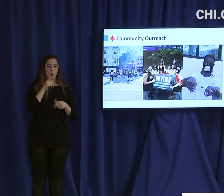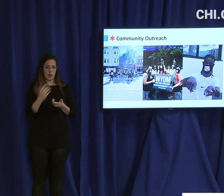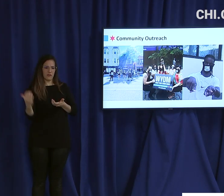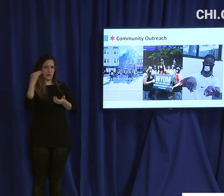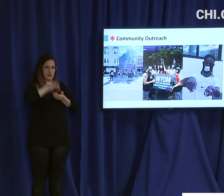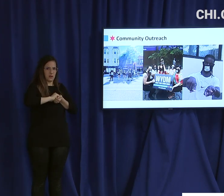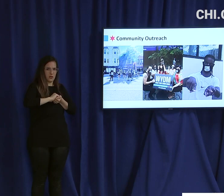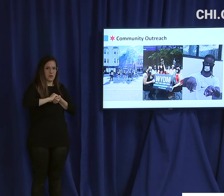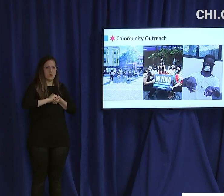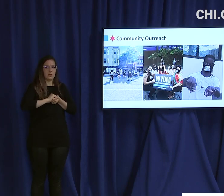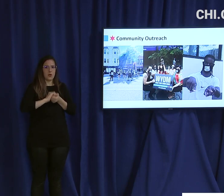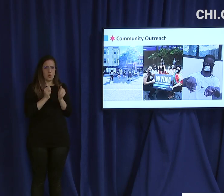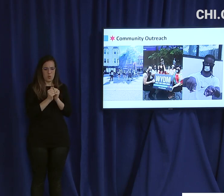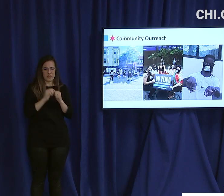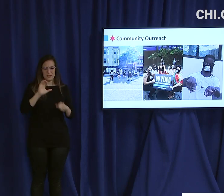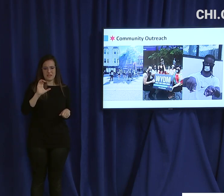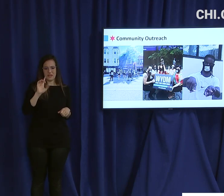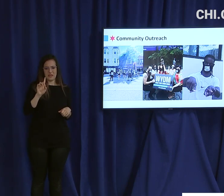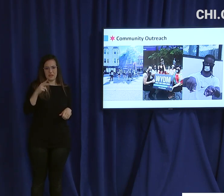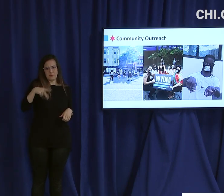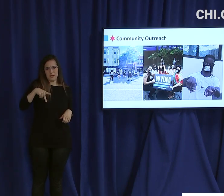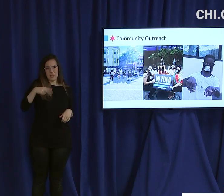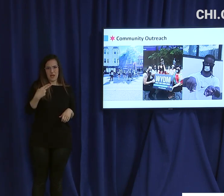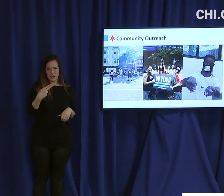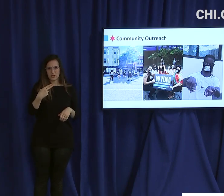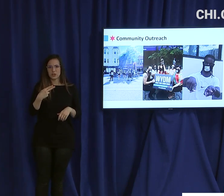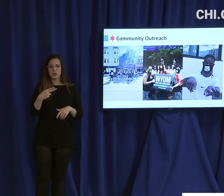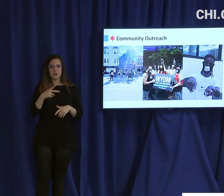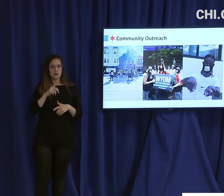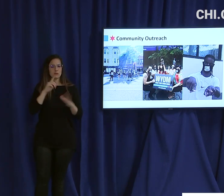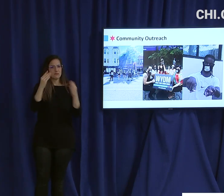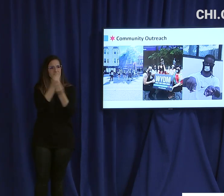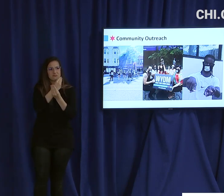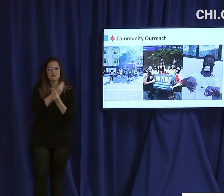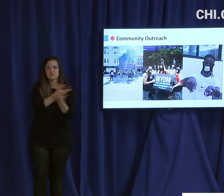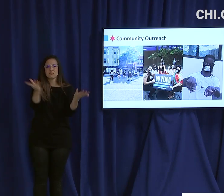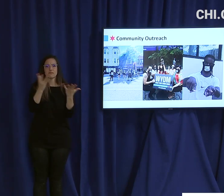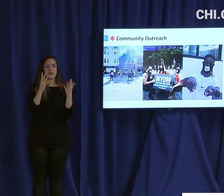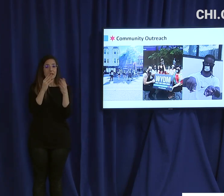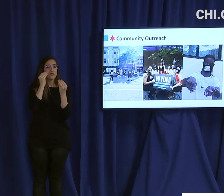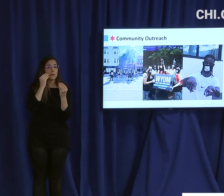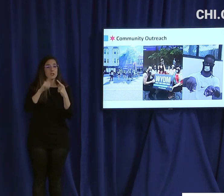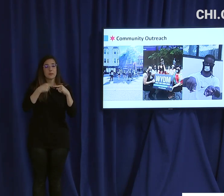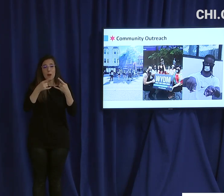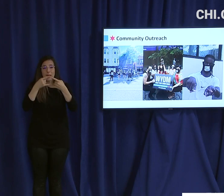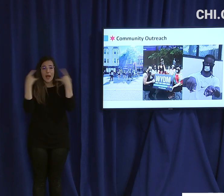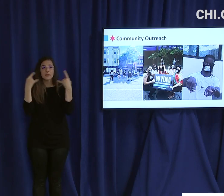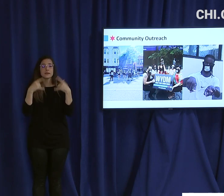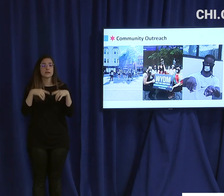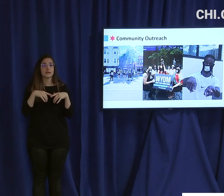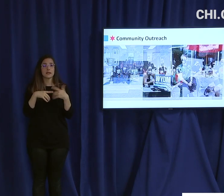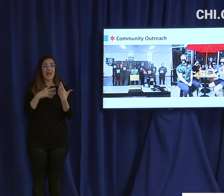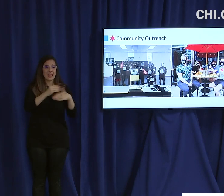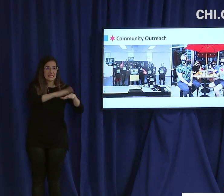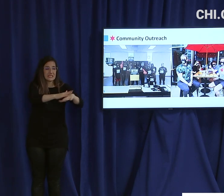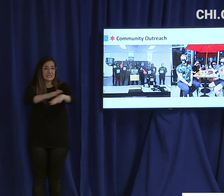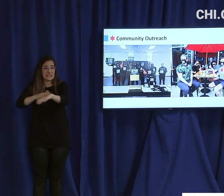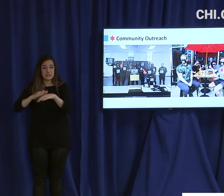CDPH to bring the message about masking, to bring the message about the risks for younger people, particularly around